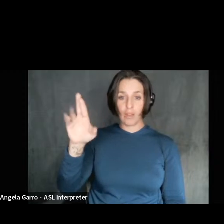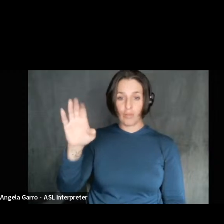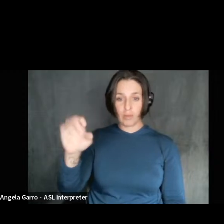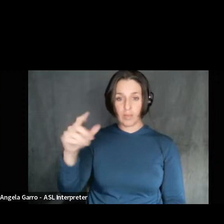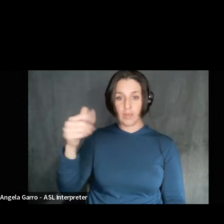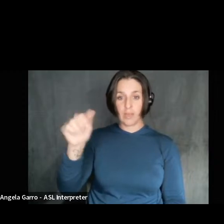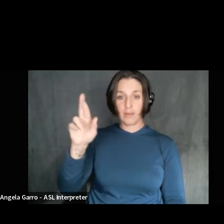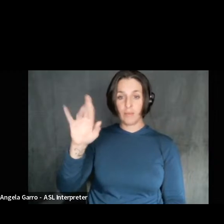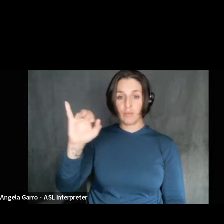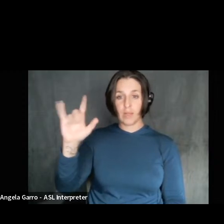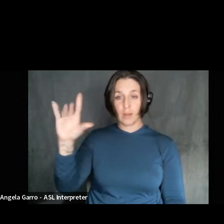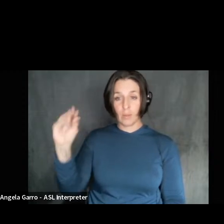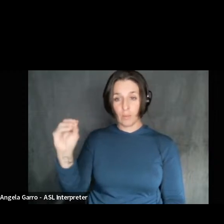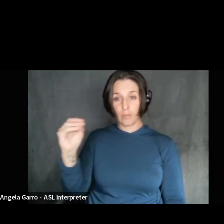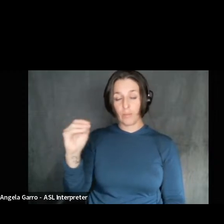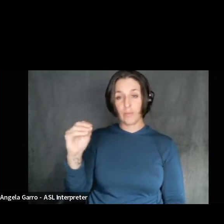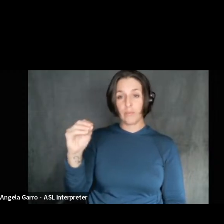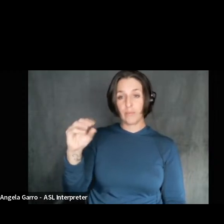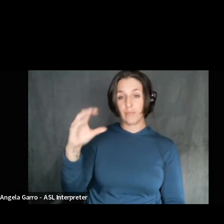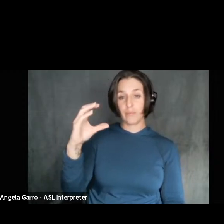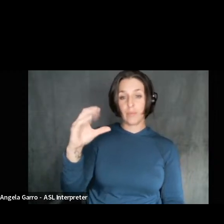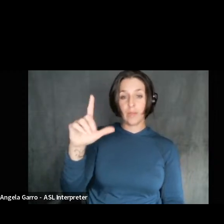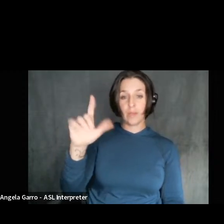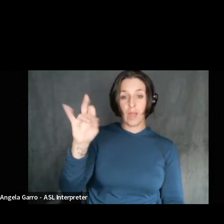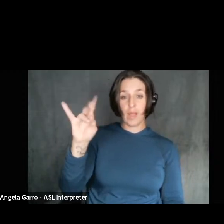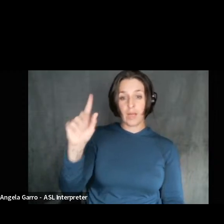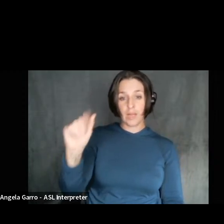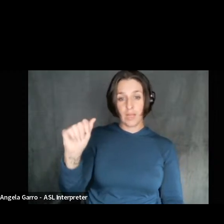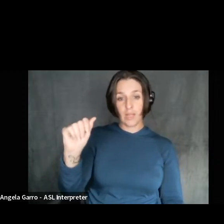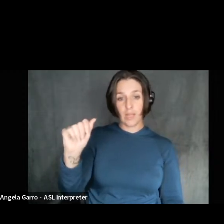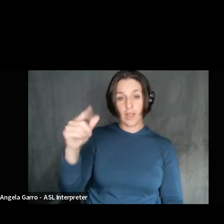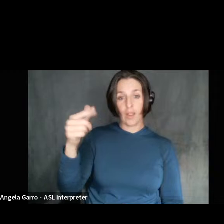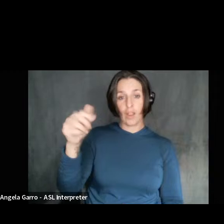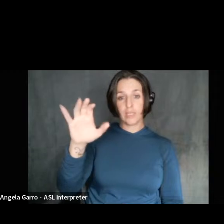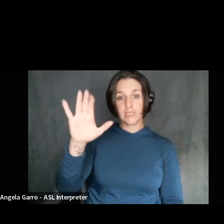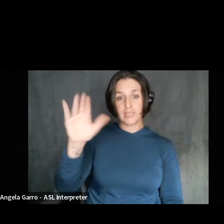okay. Claudia Garcia Arevalo,